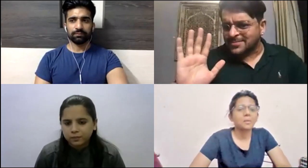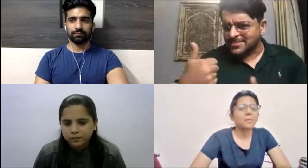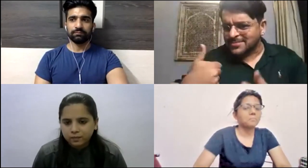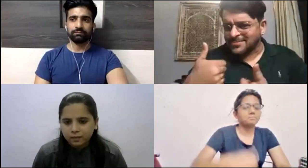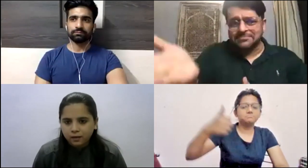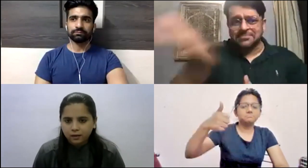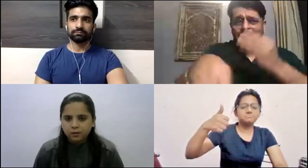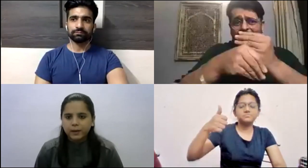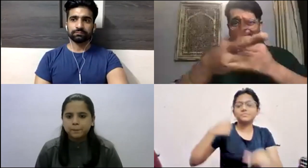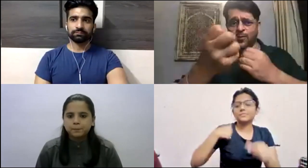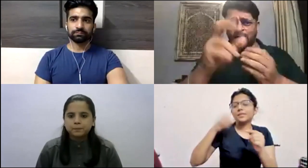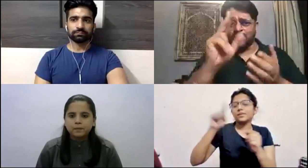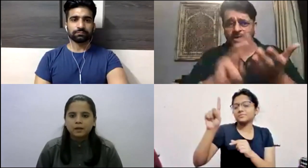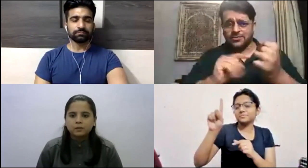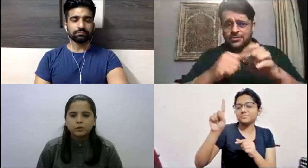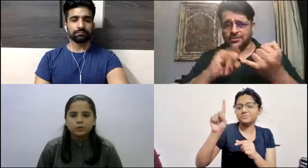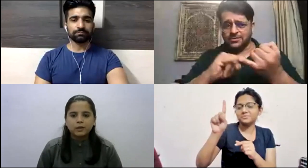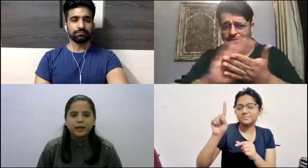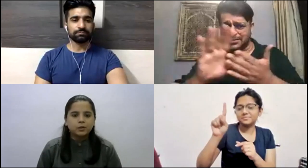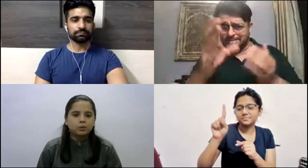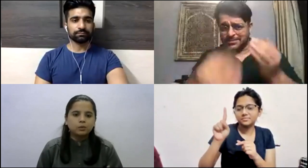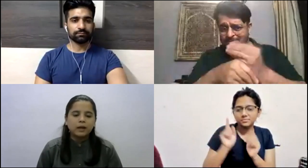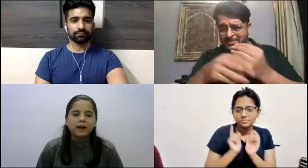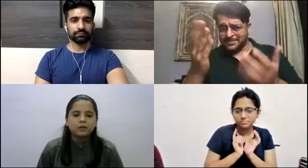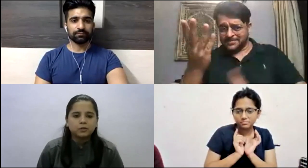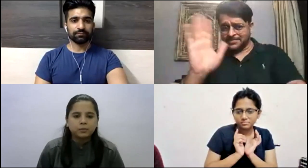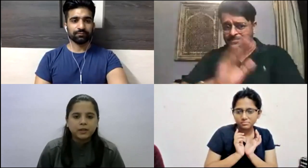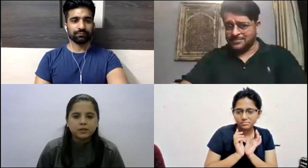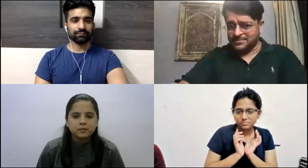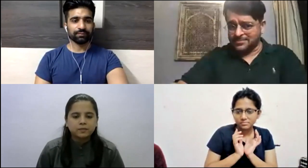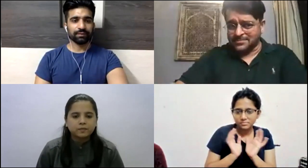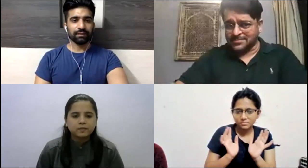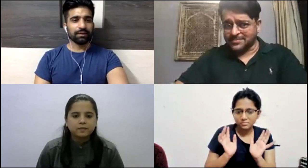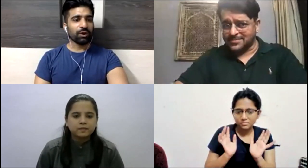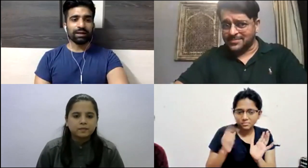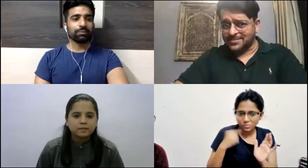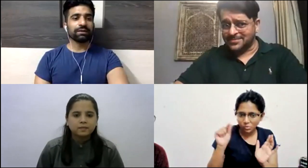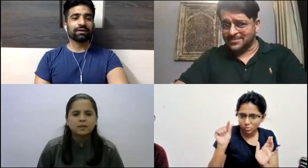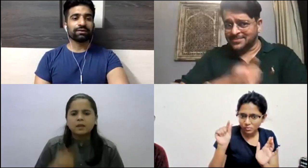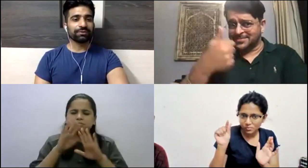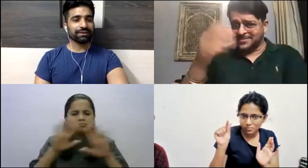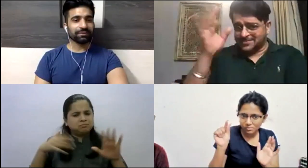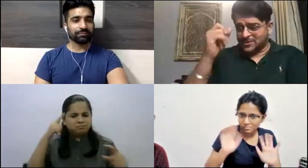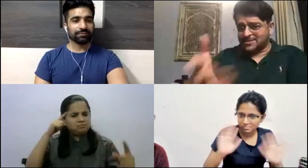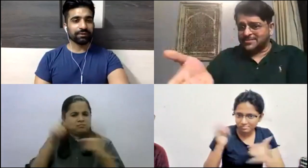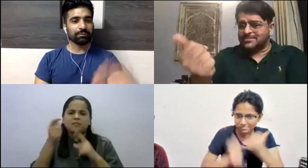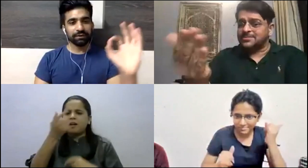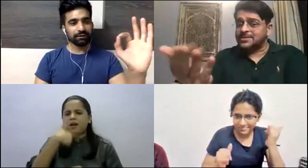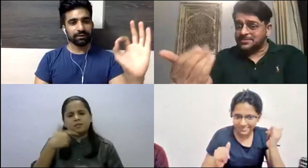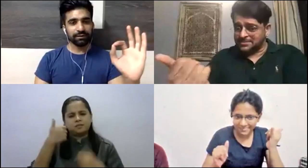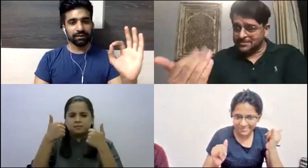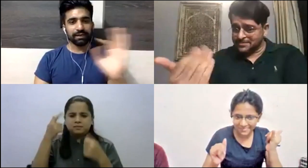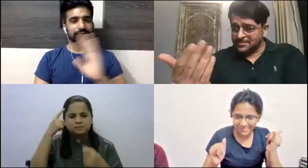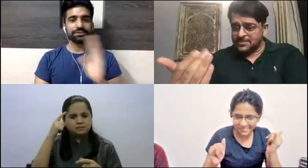books. Okay. Would you like to add, Dr. Umesh? No, I completely agree with Alim. Completely